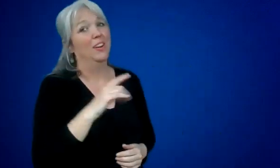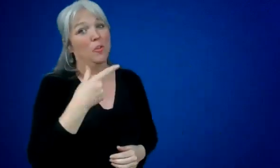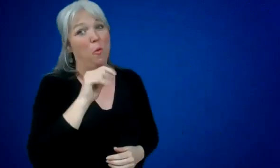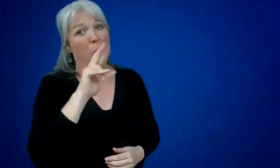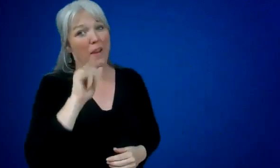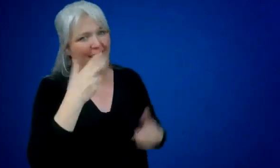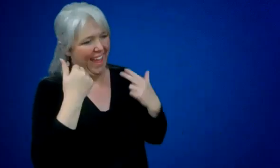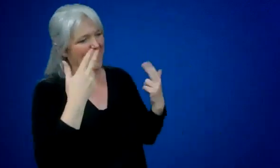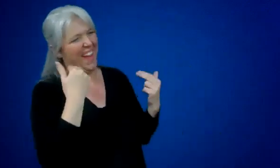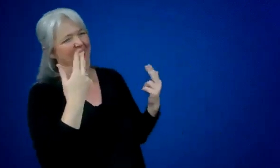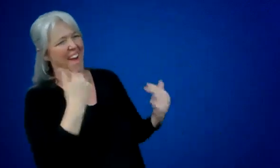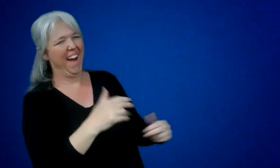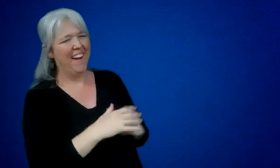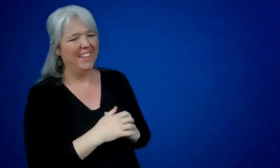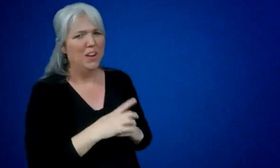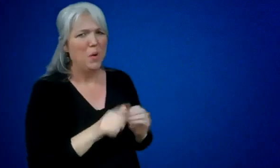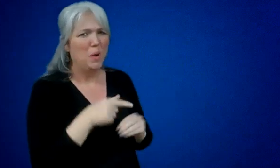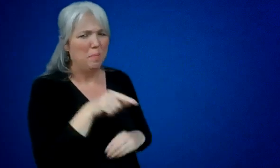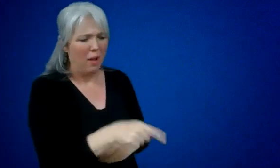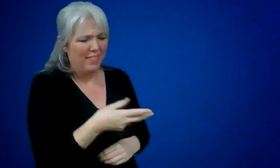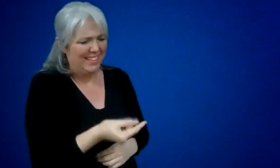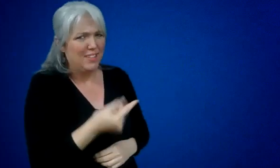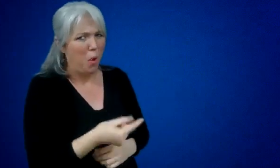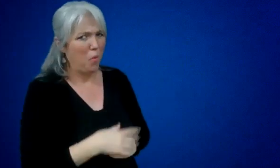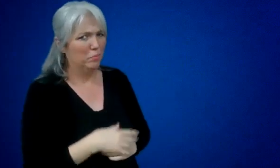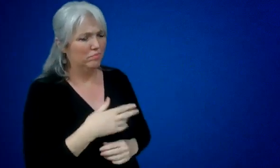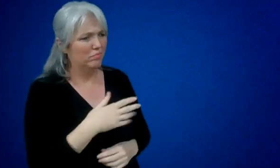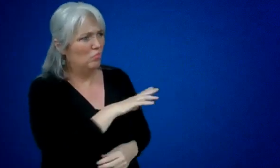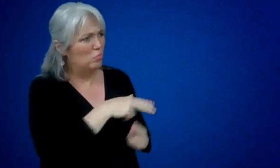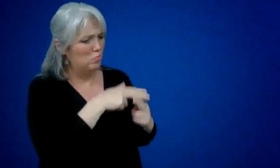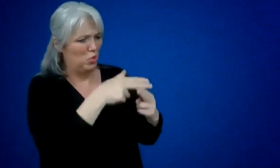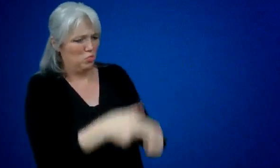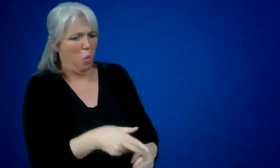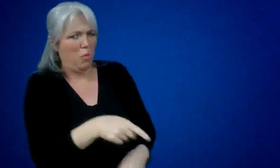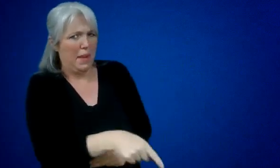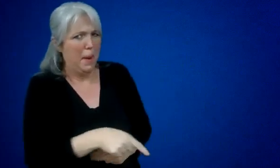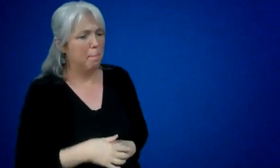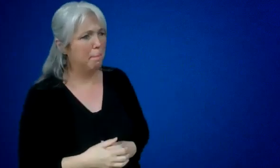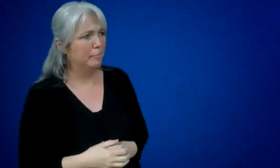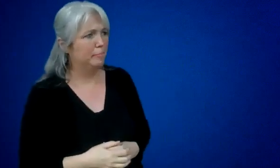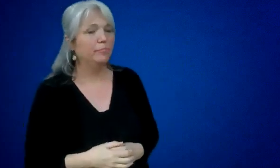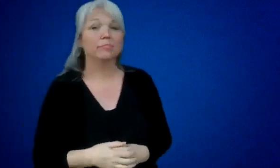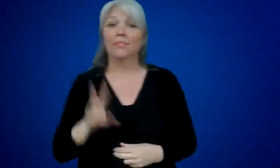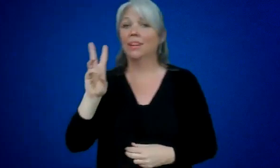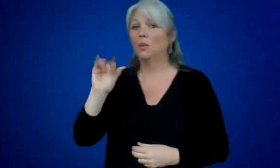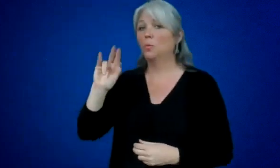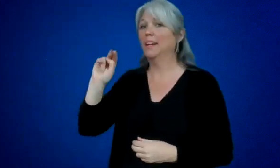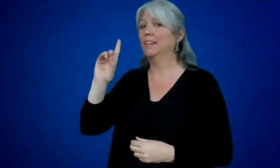laughed. "What about this dog? What you call him?" "Winn-Dixie,"